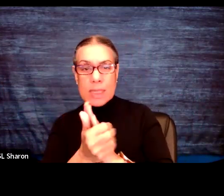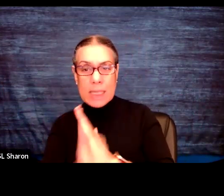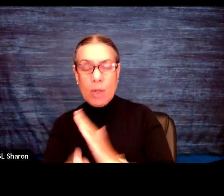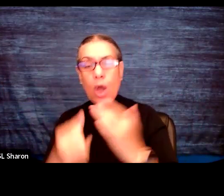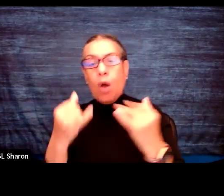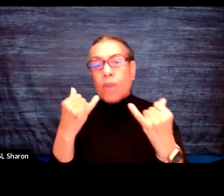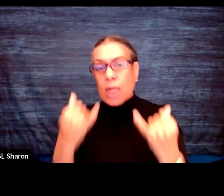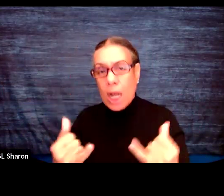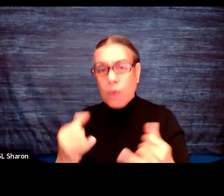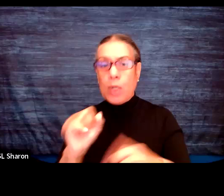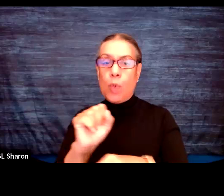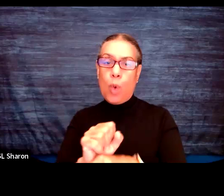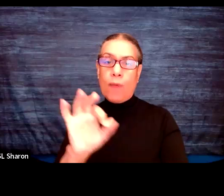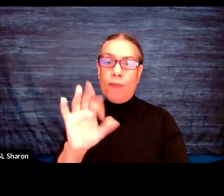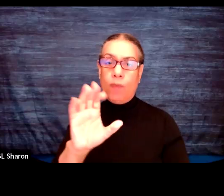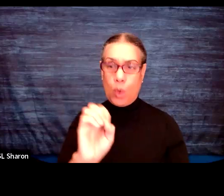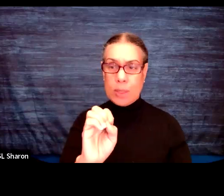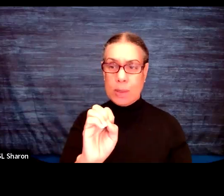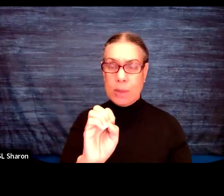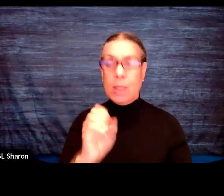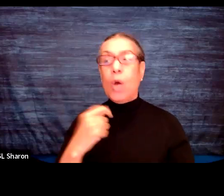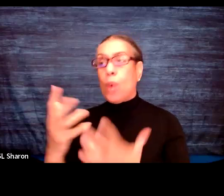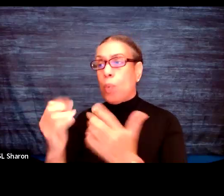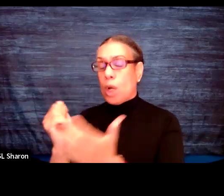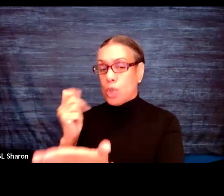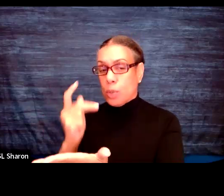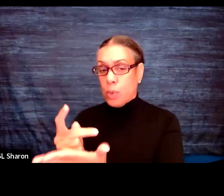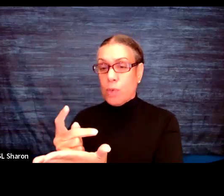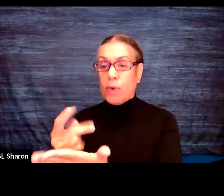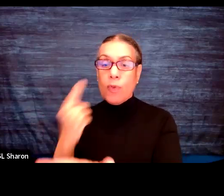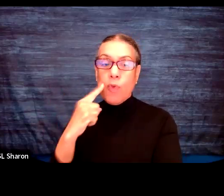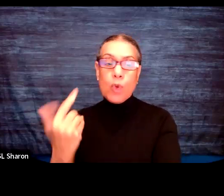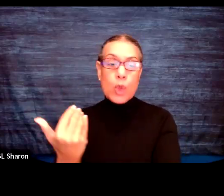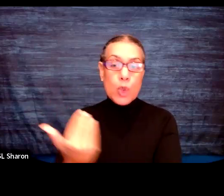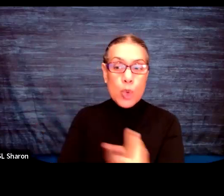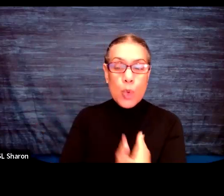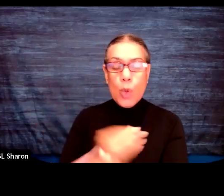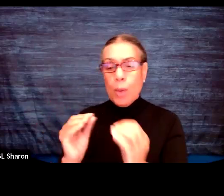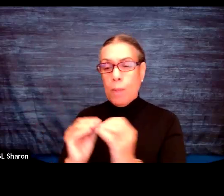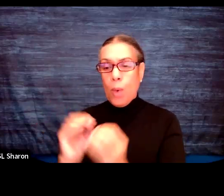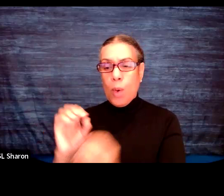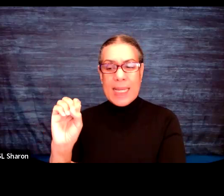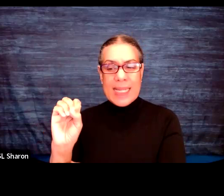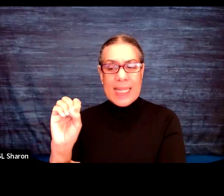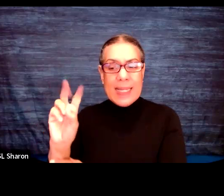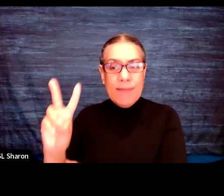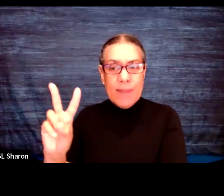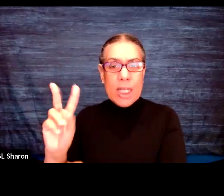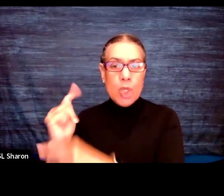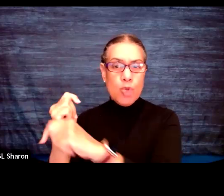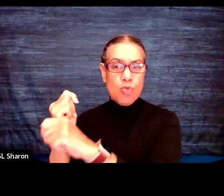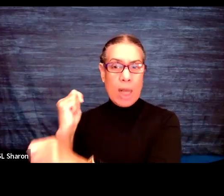health workforce. We also seek your approval of the new More EV Trucks grant for